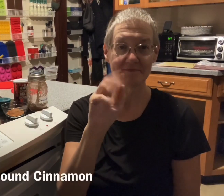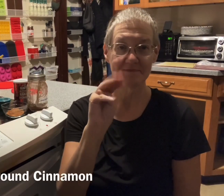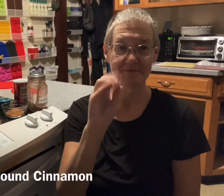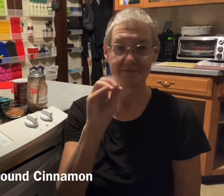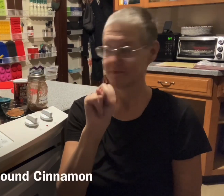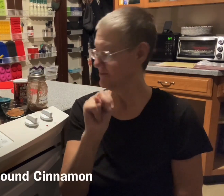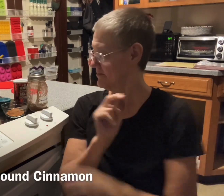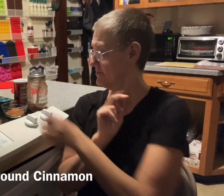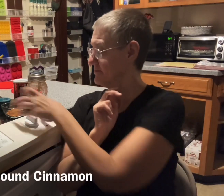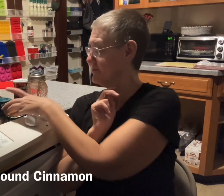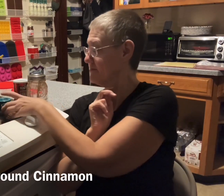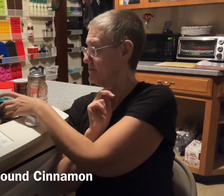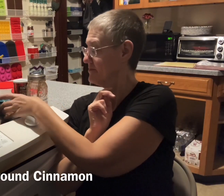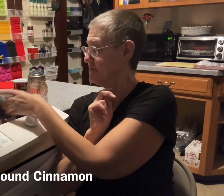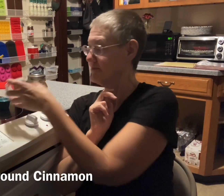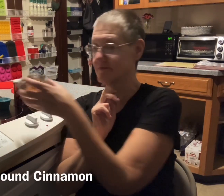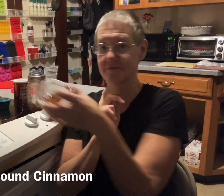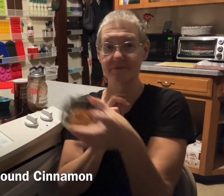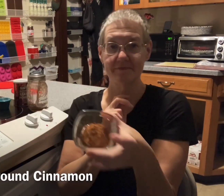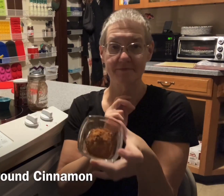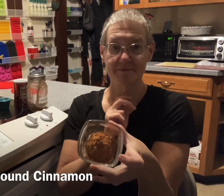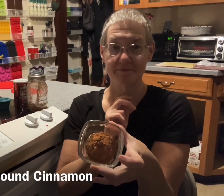Now we're going to add the cinnamon.